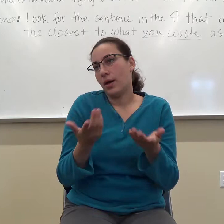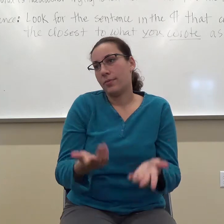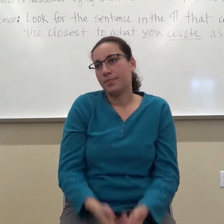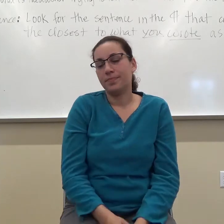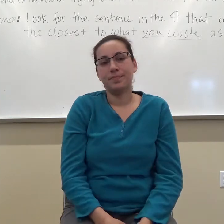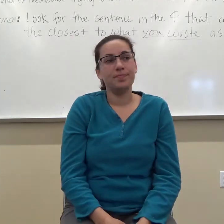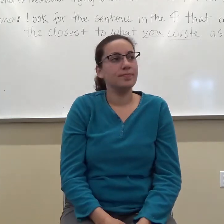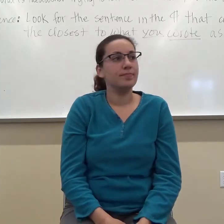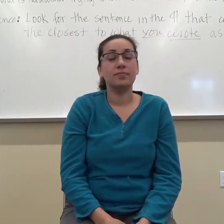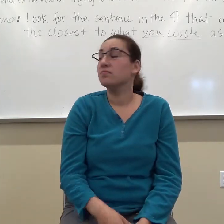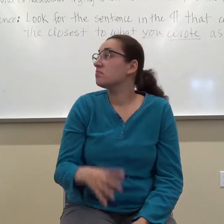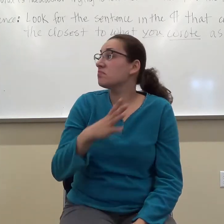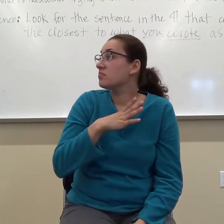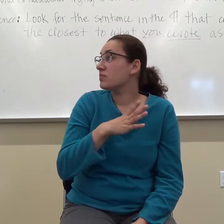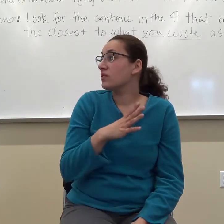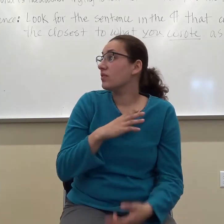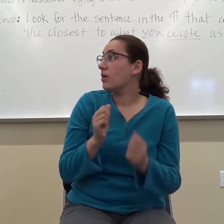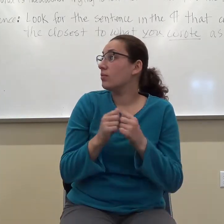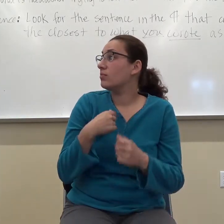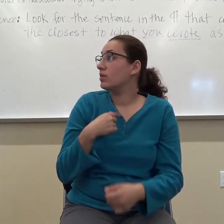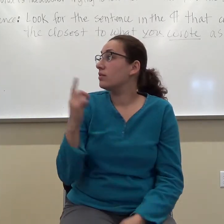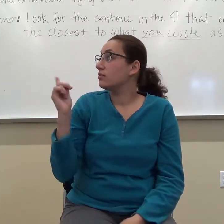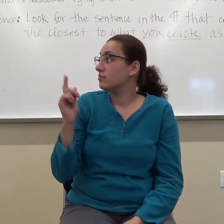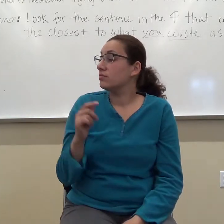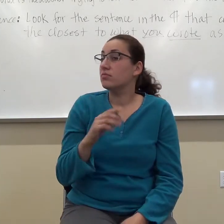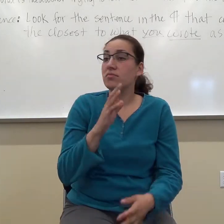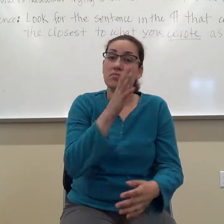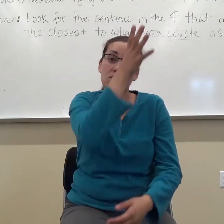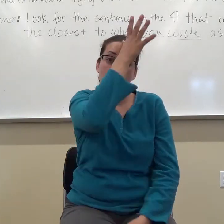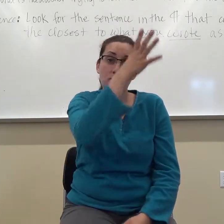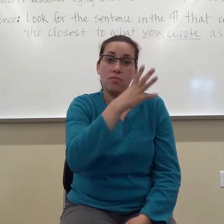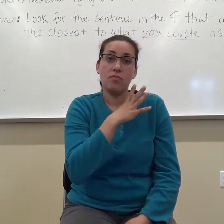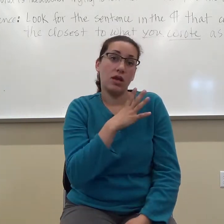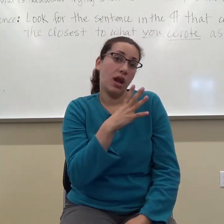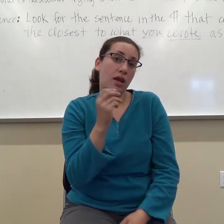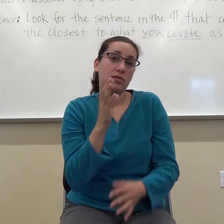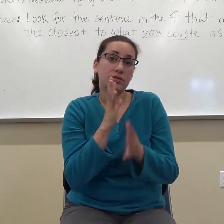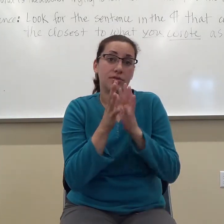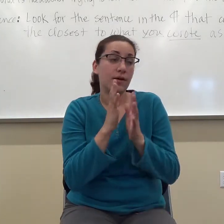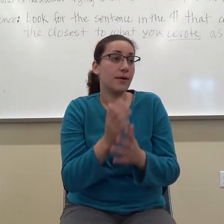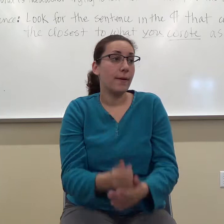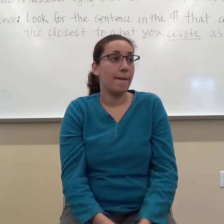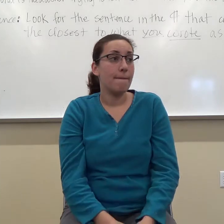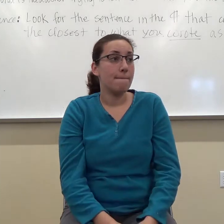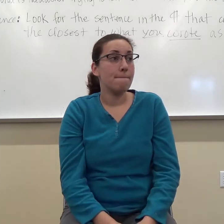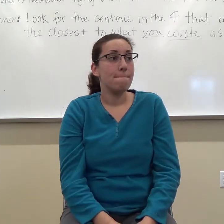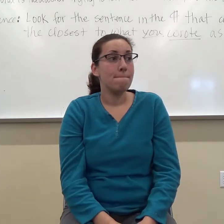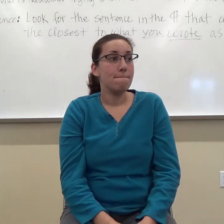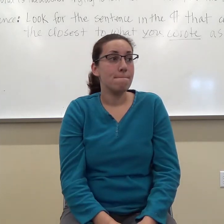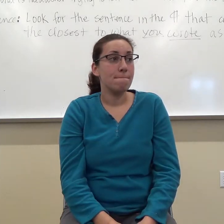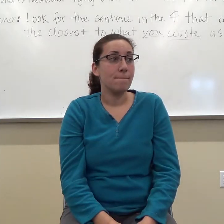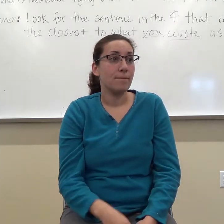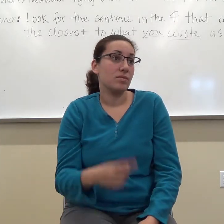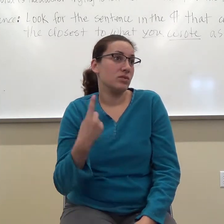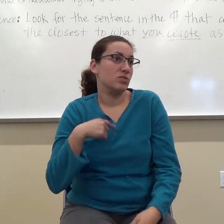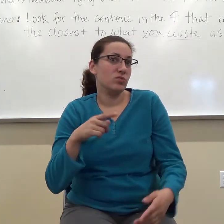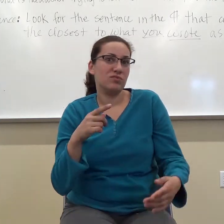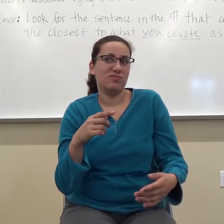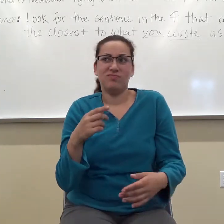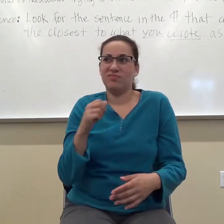for me, men and talk. Men and what they talk about. Okay, so yeah, so we haven't even read it yet, and we